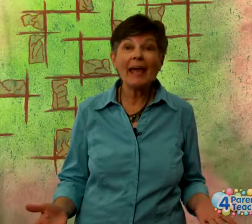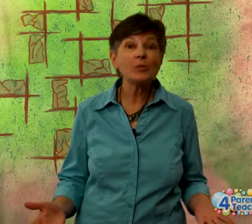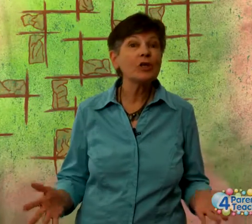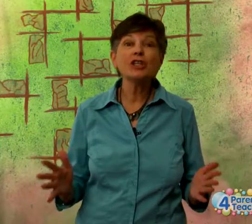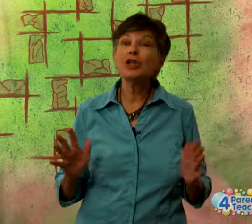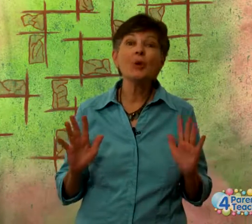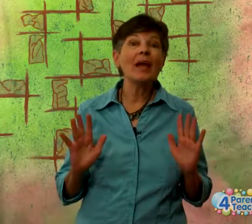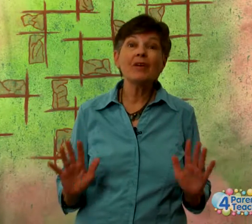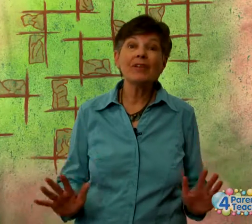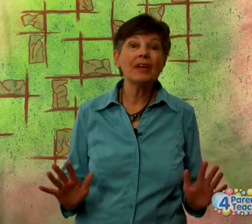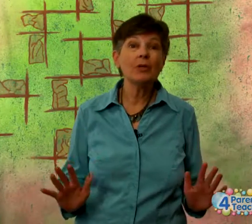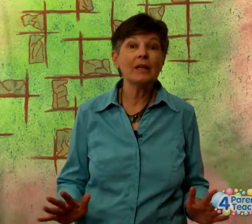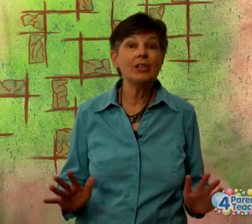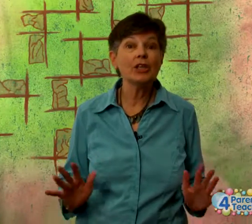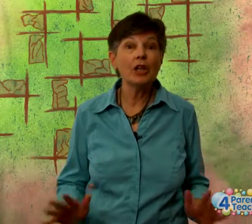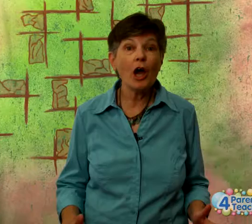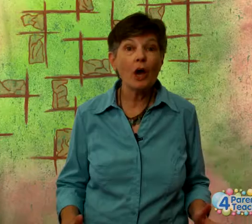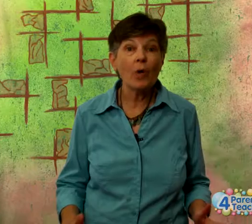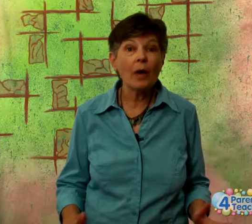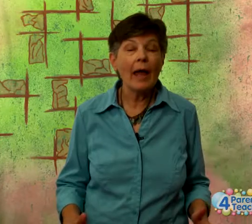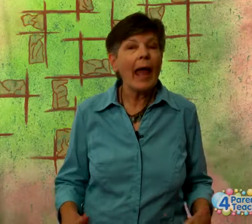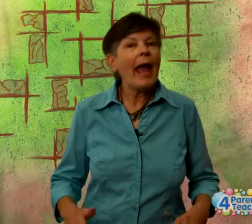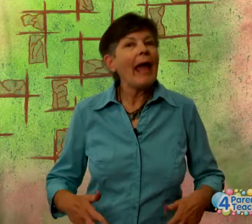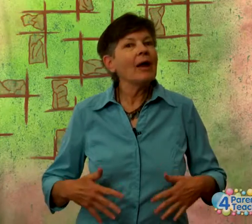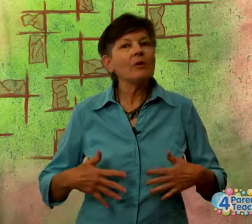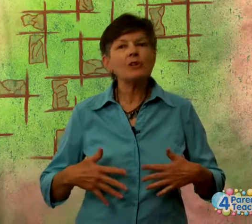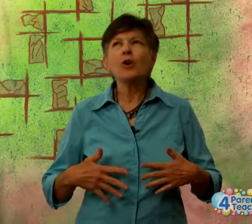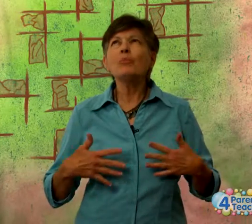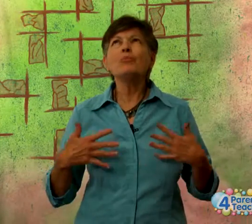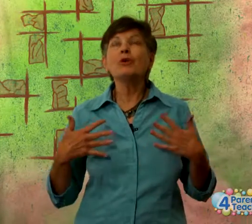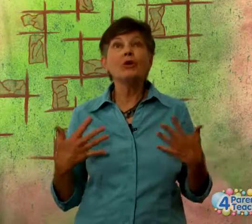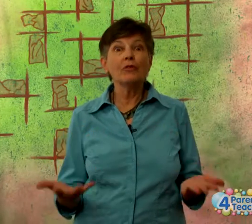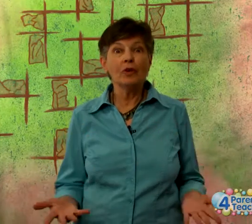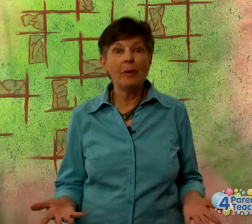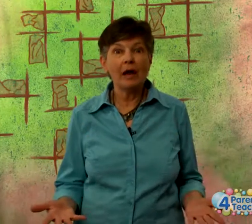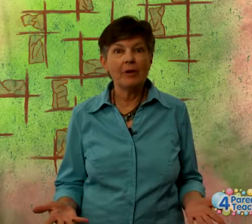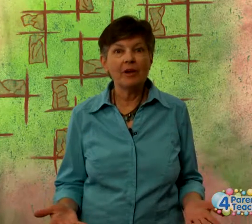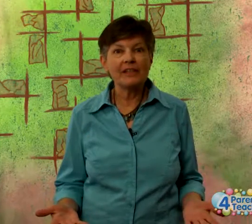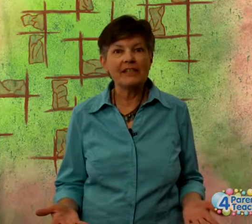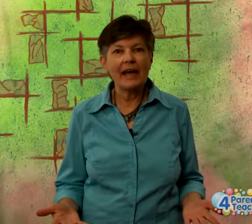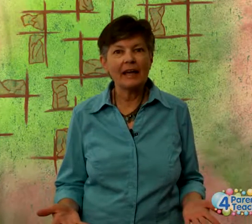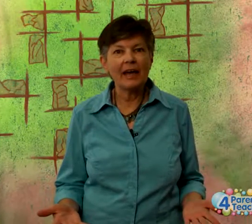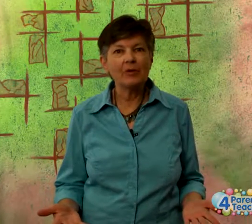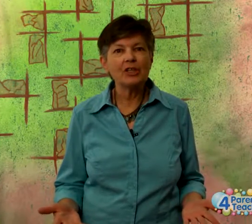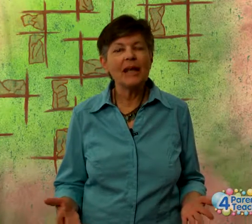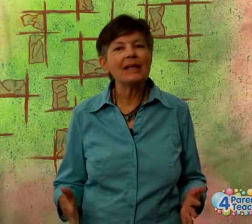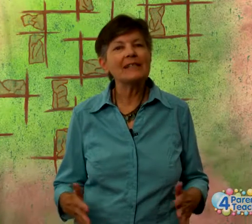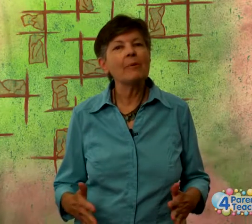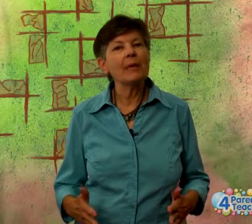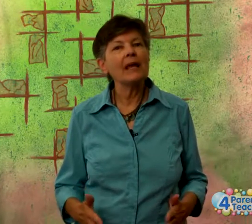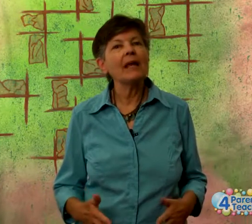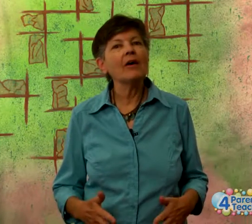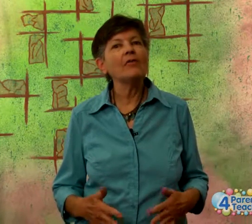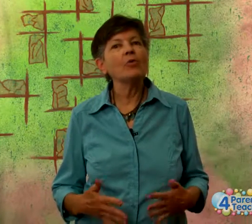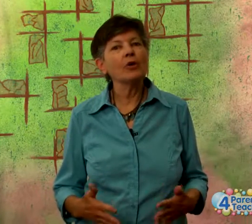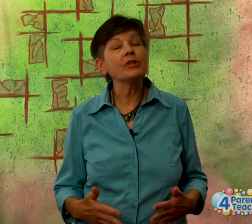because we're going to show you everything you need to know. And what's so beautiful about American Sign Language is that many of the words